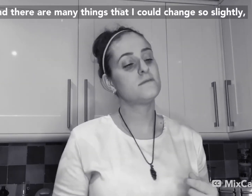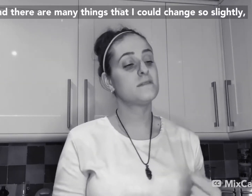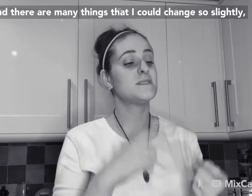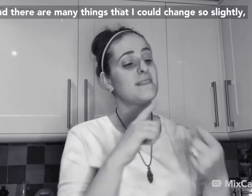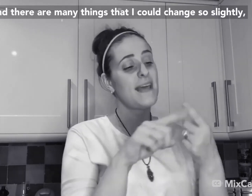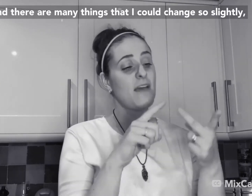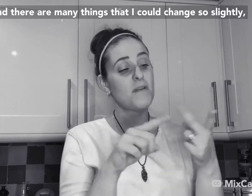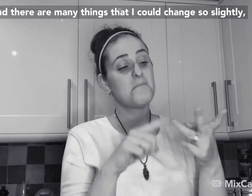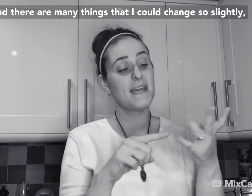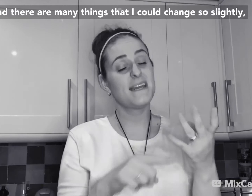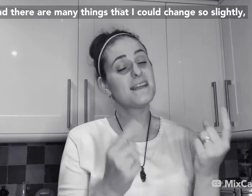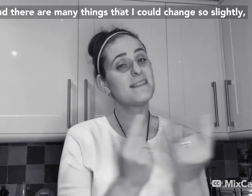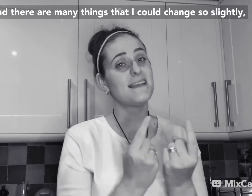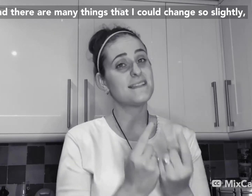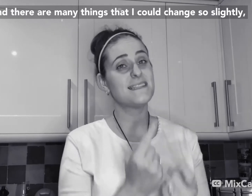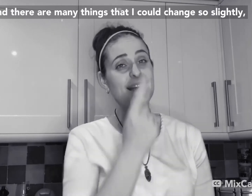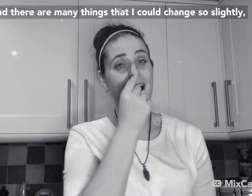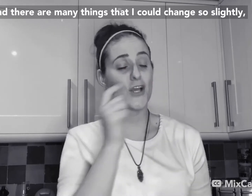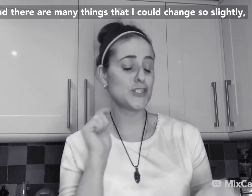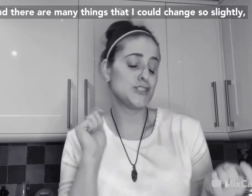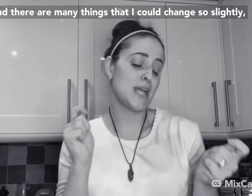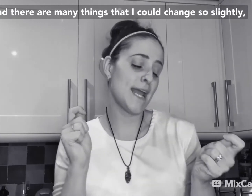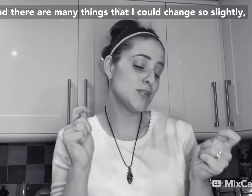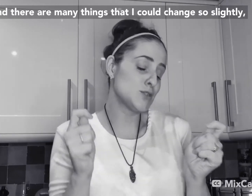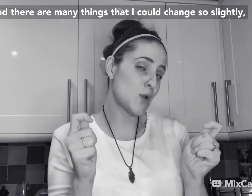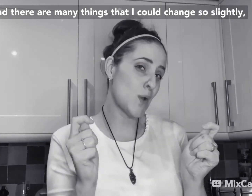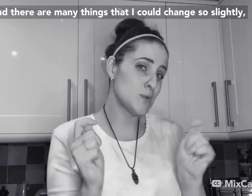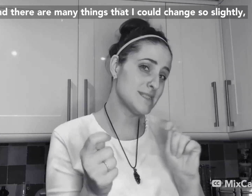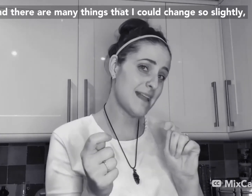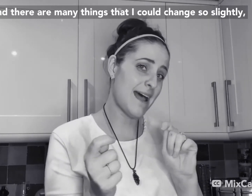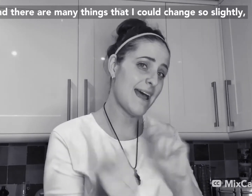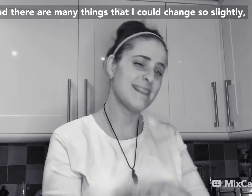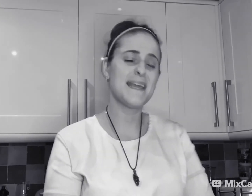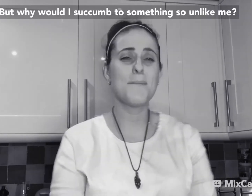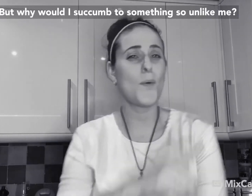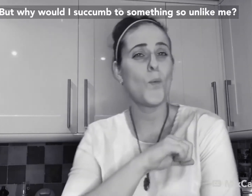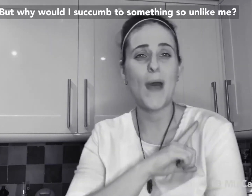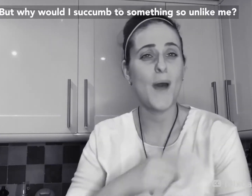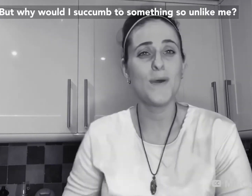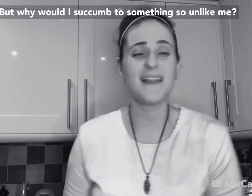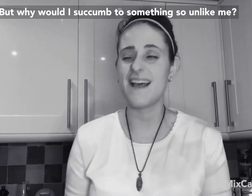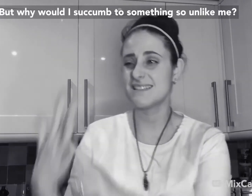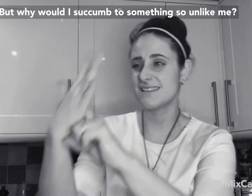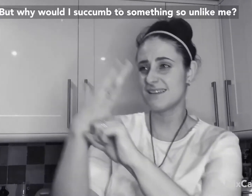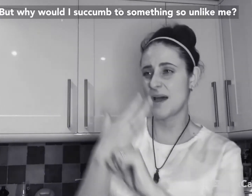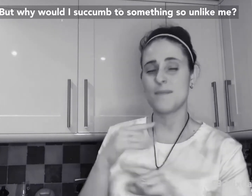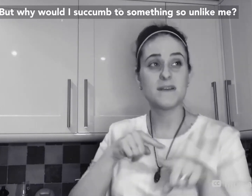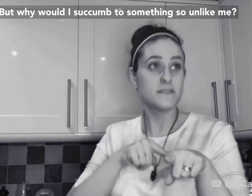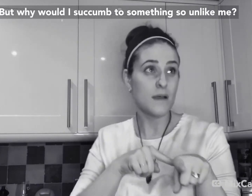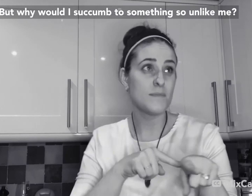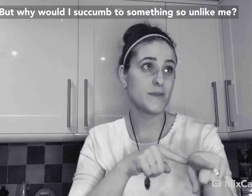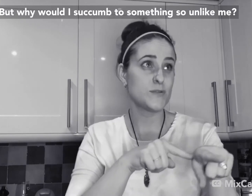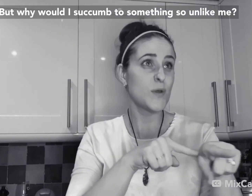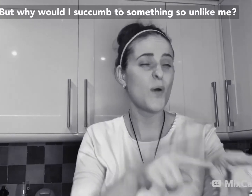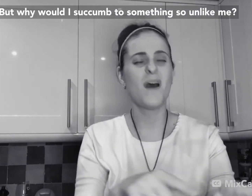and there are many things that i could change so slightly but why would i succumb to something so